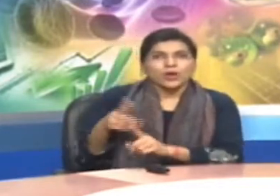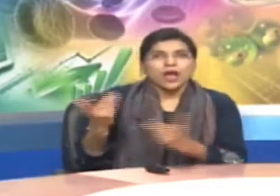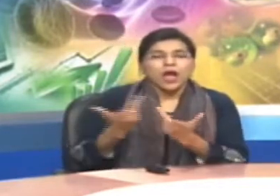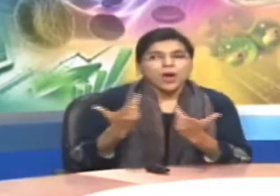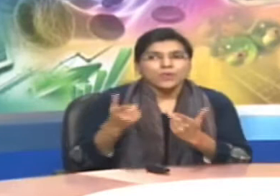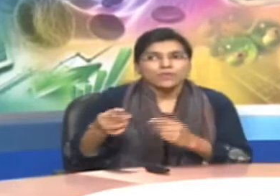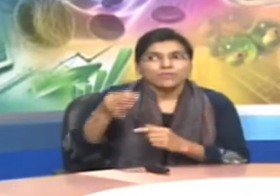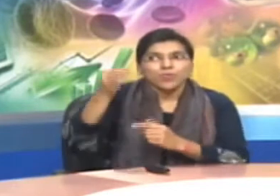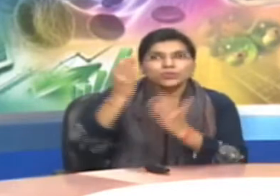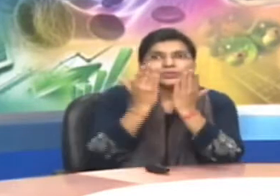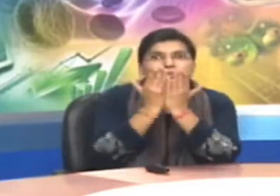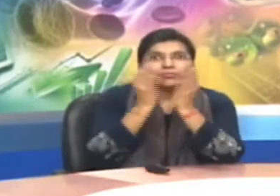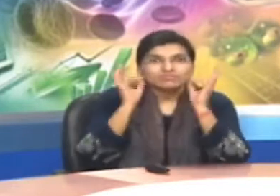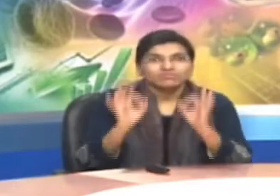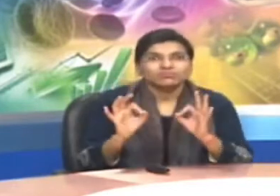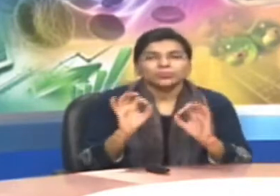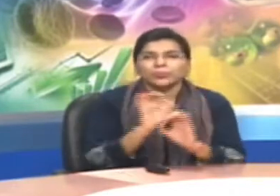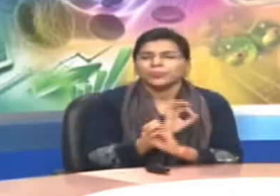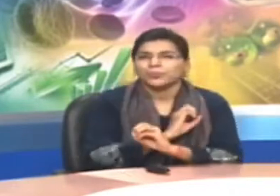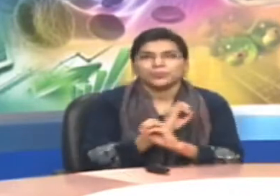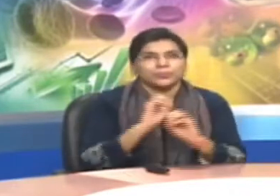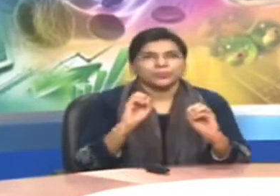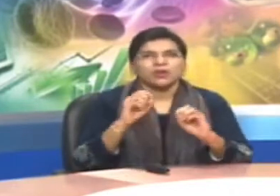And personnel were limited.